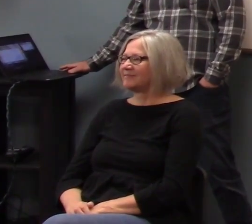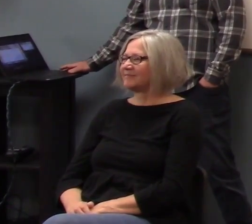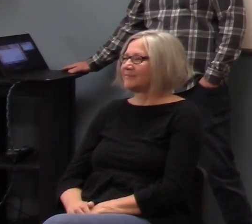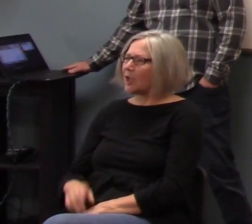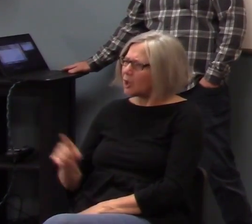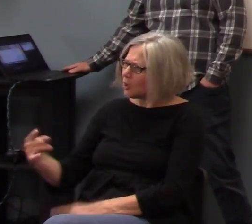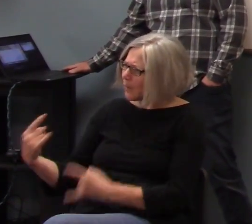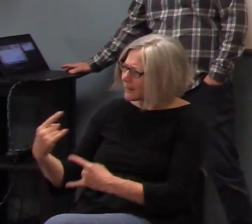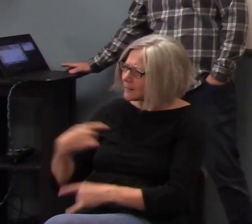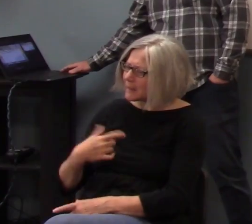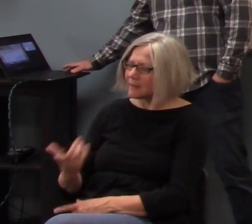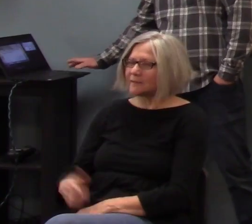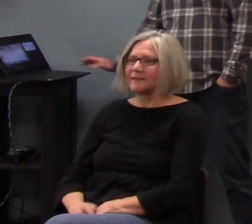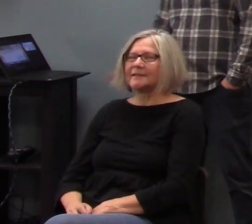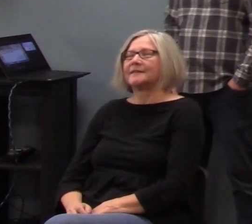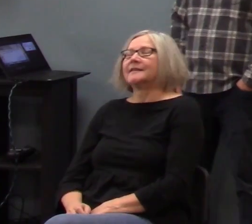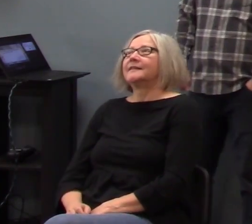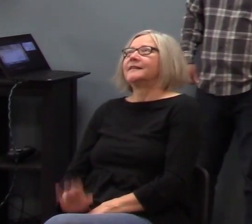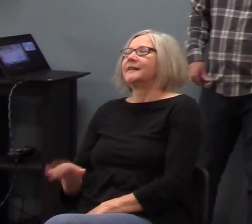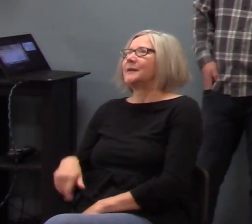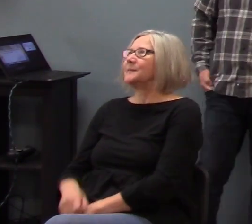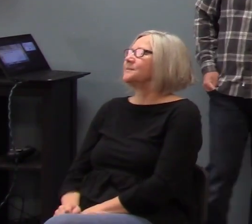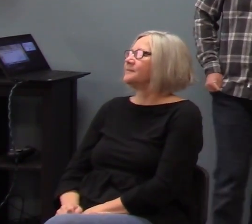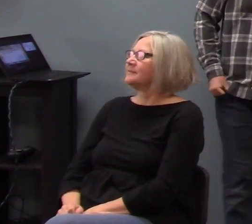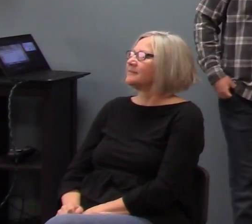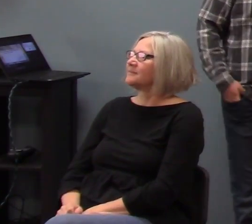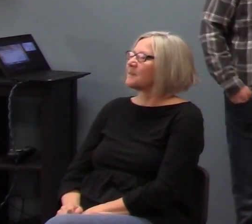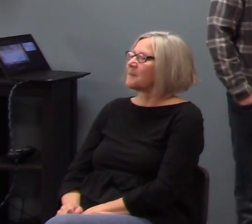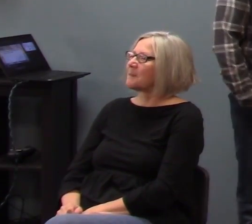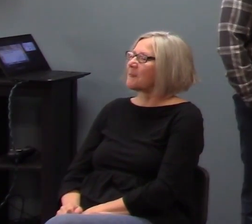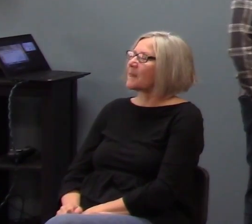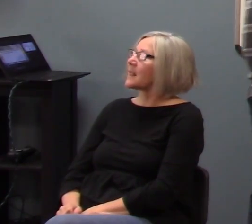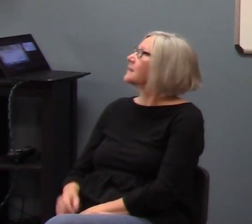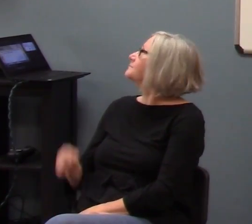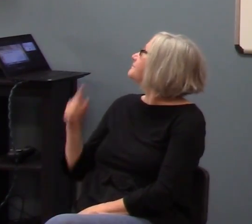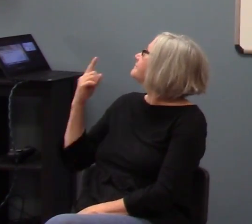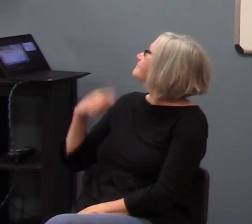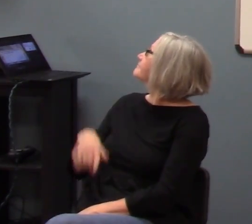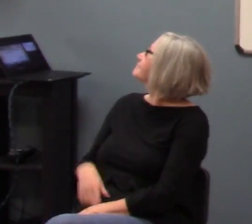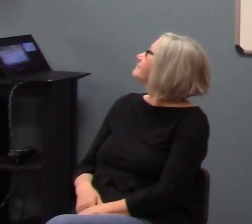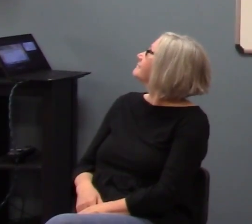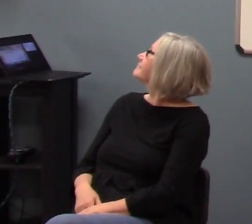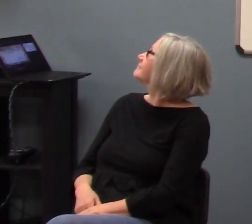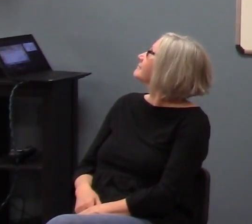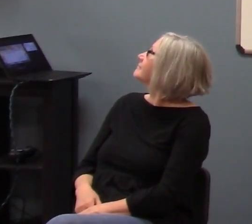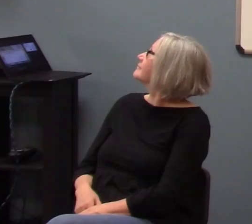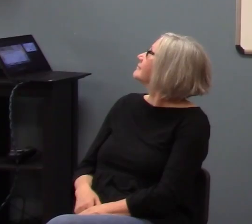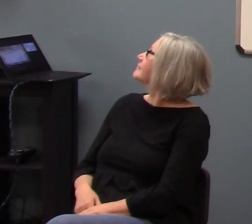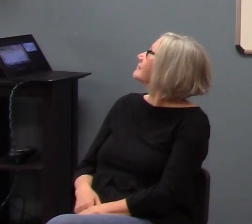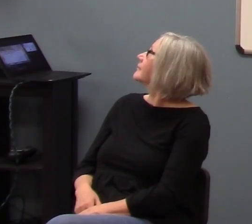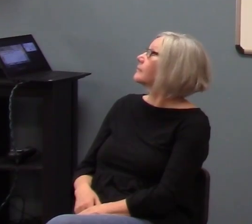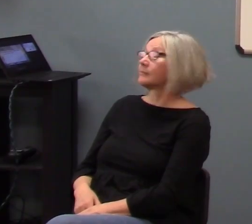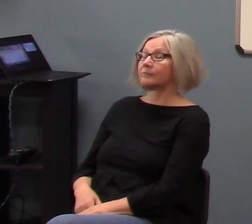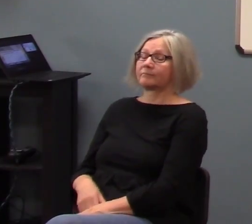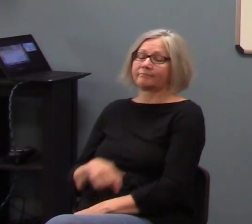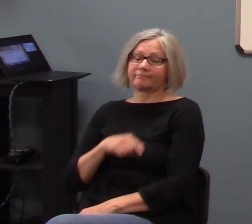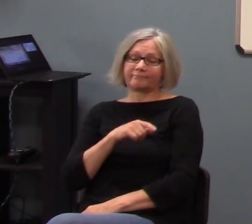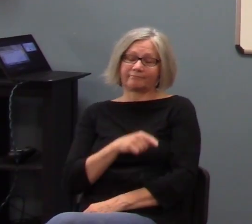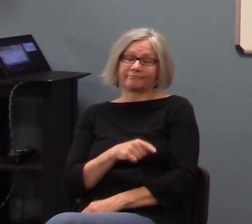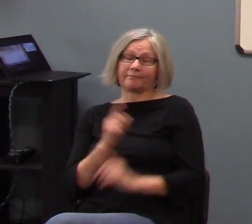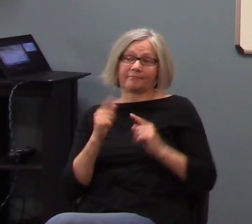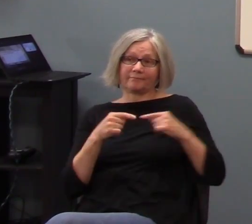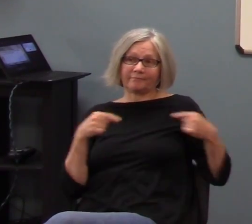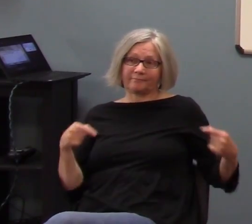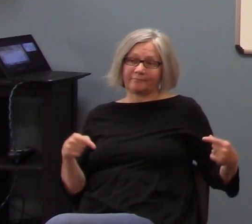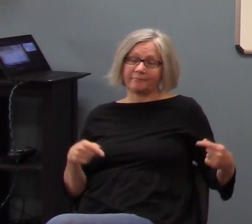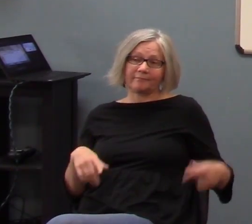You were heckling me too. It's okay. So one of the best counterexamples is, well, intelligent design, the idea